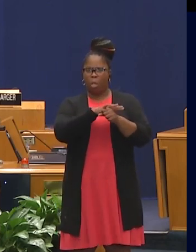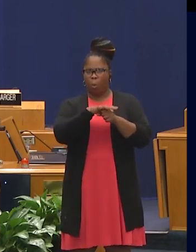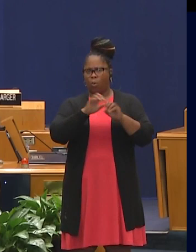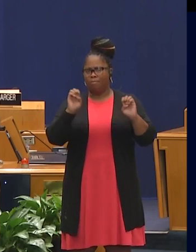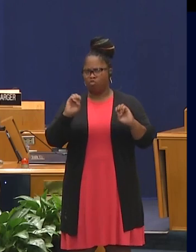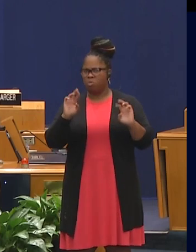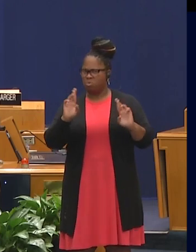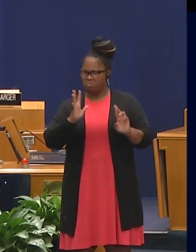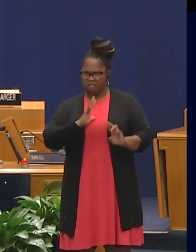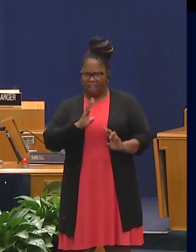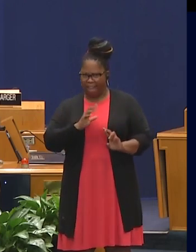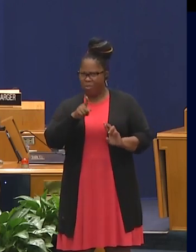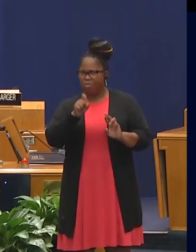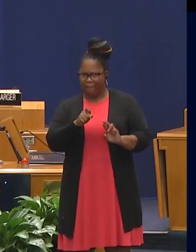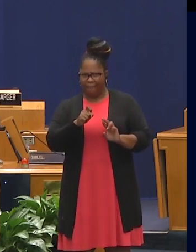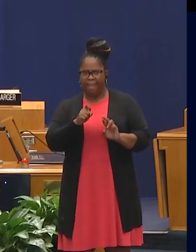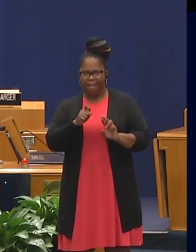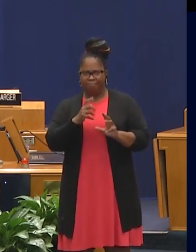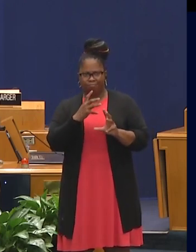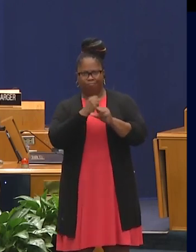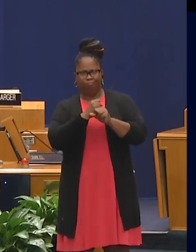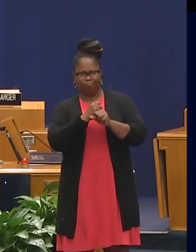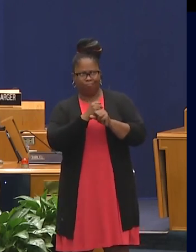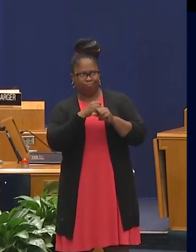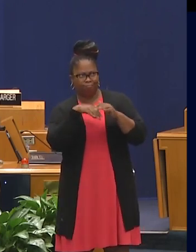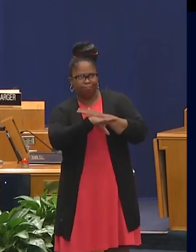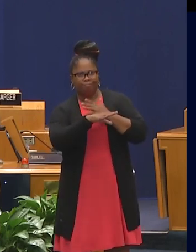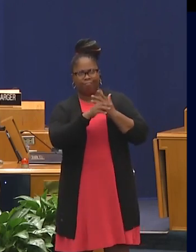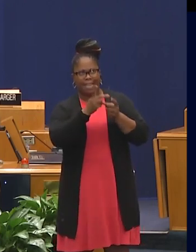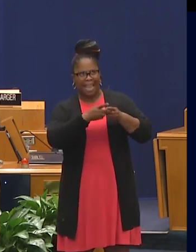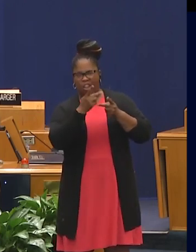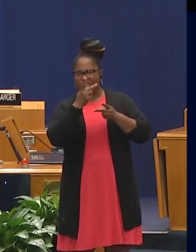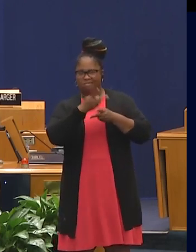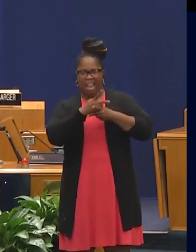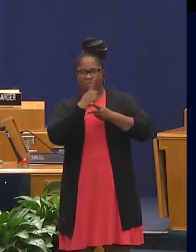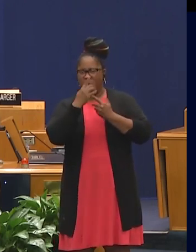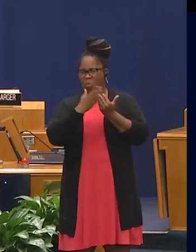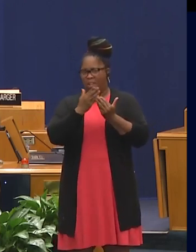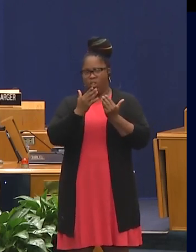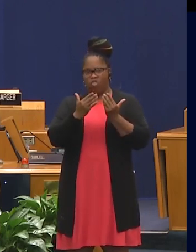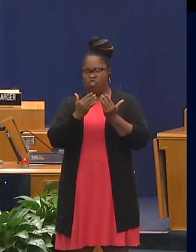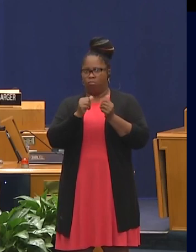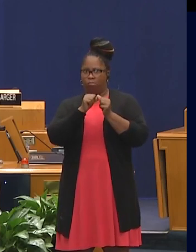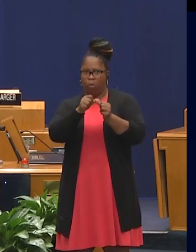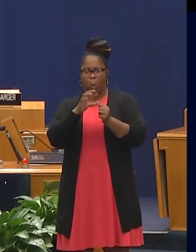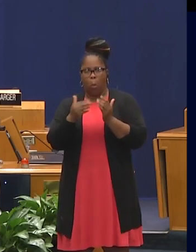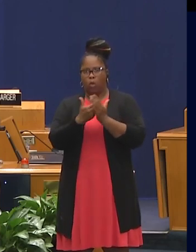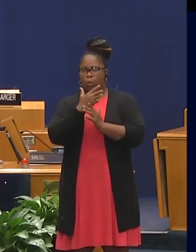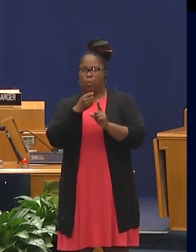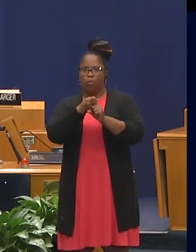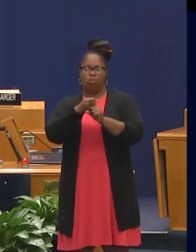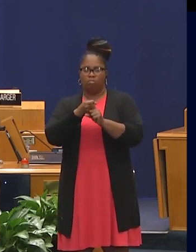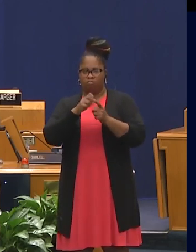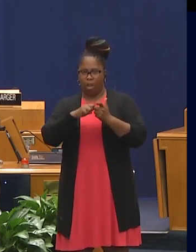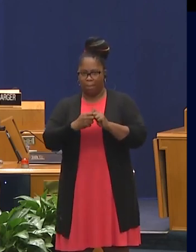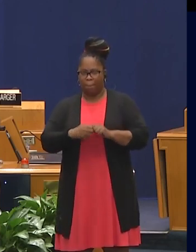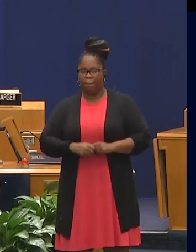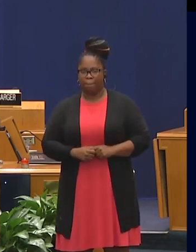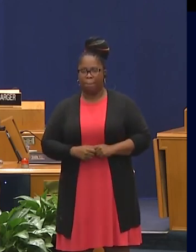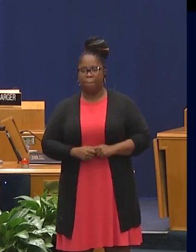department so that they can receive care for whatever is their ongoing or new issue. I do want to emphasize that all